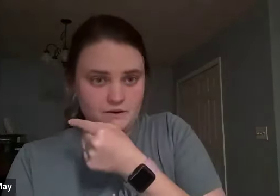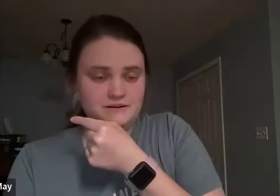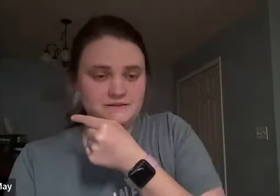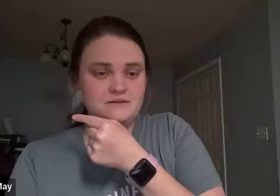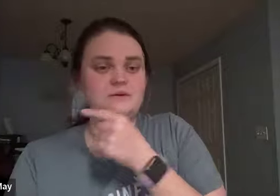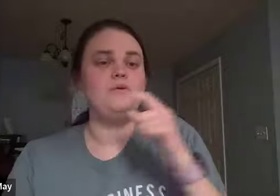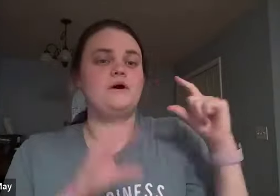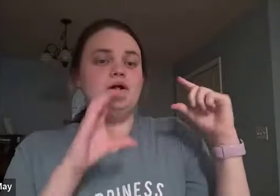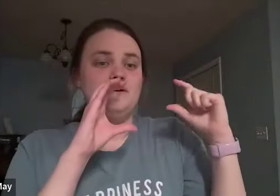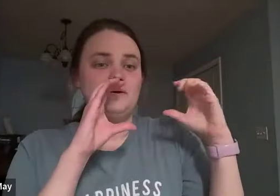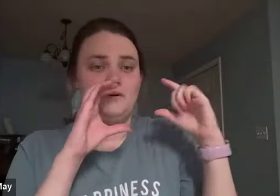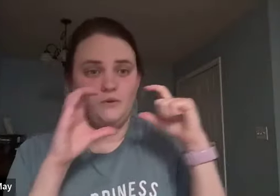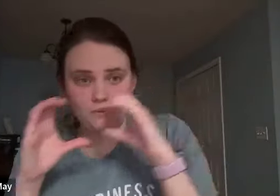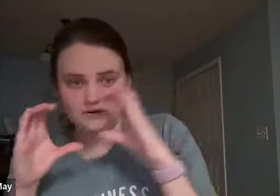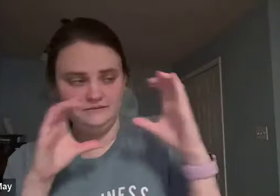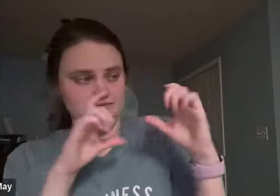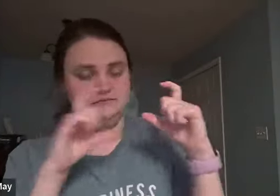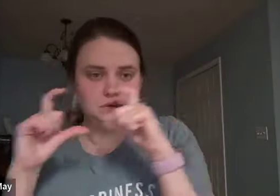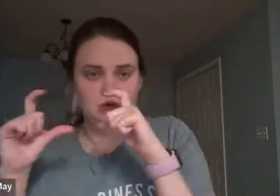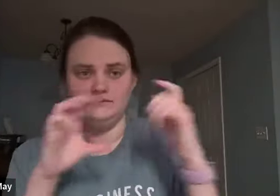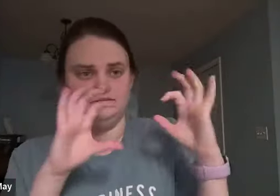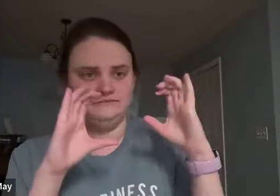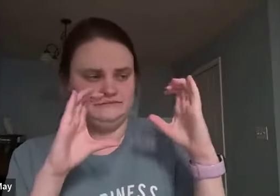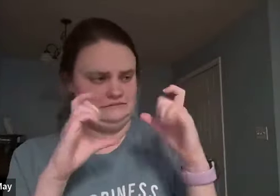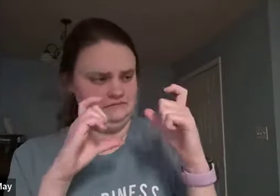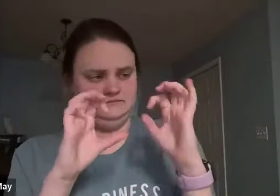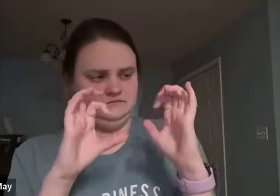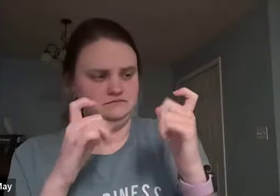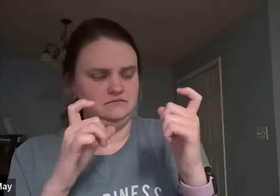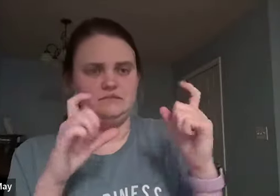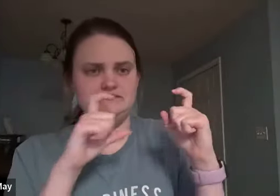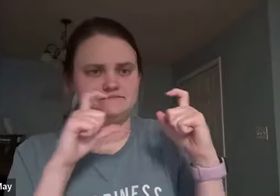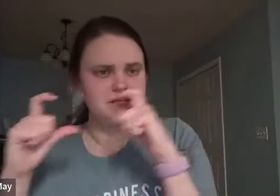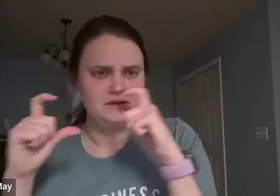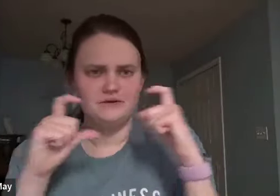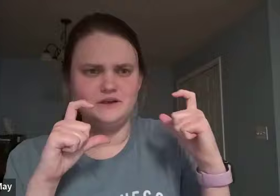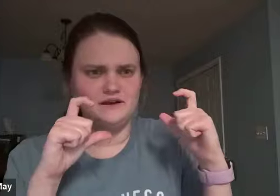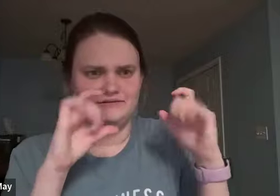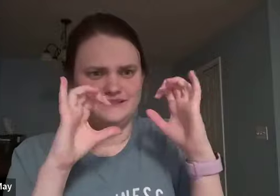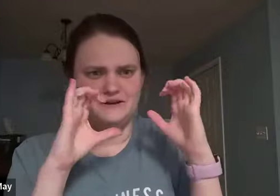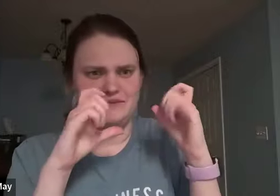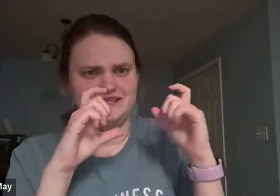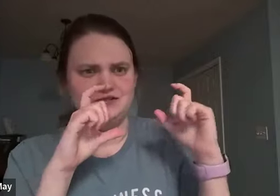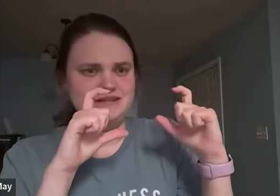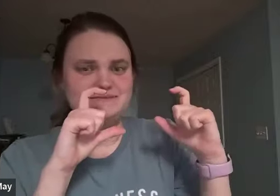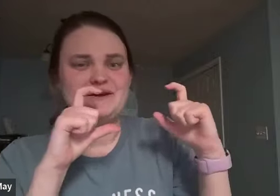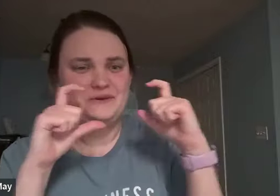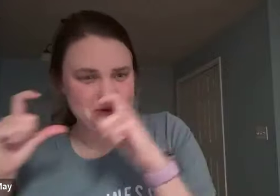corn, or corn, corn. I'm like, there we go. Sorry, I was staring at my hands doing this.